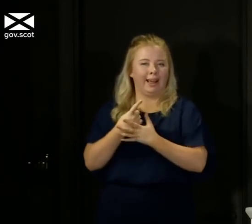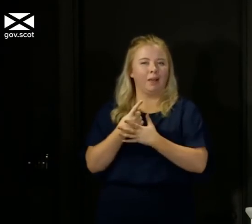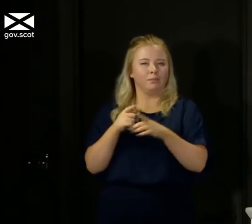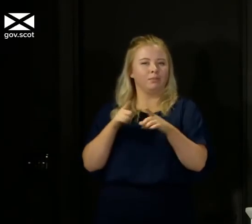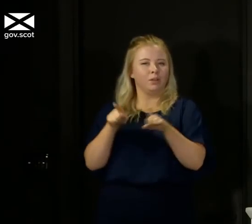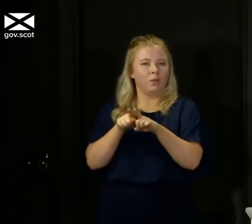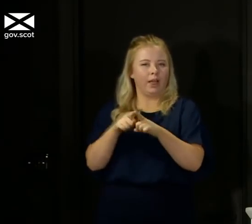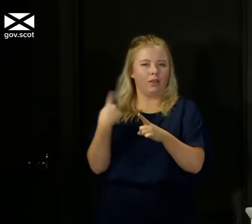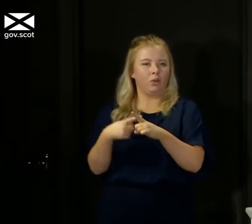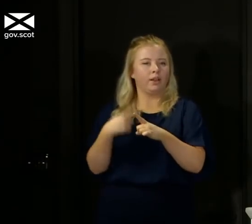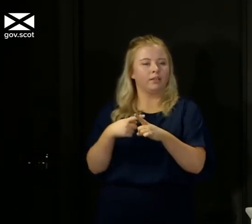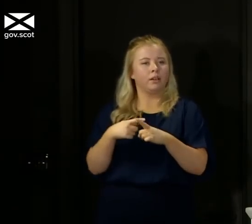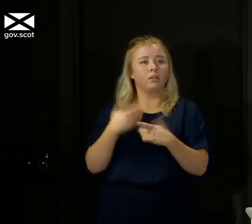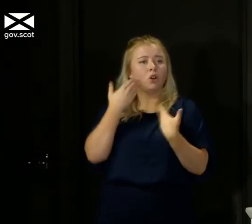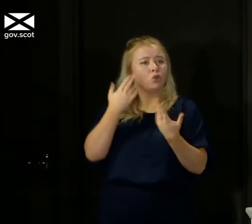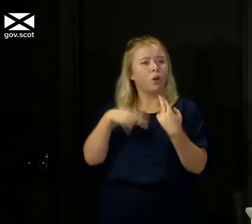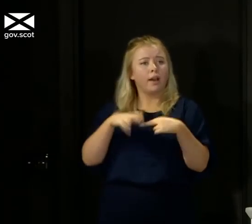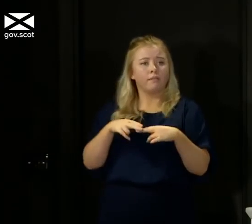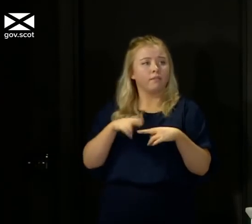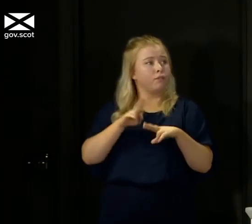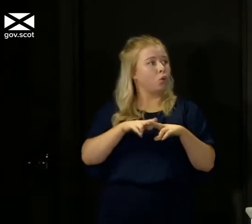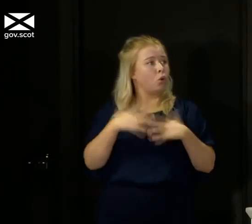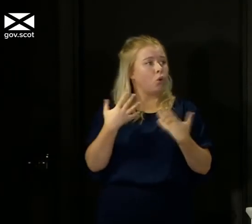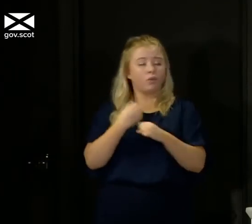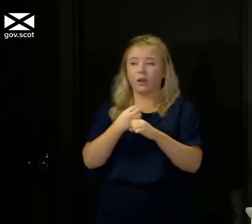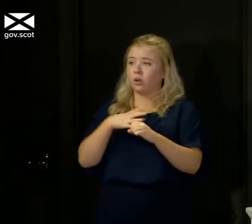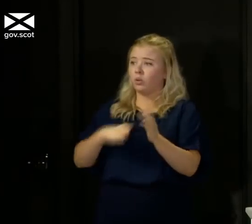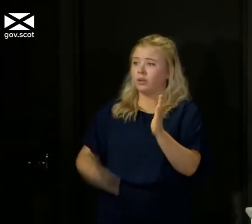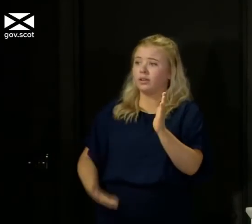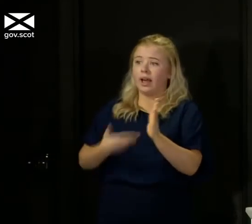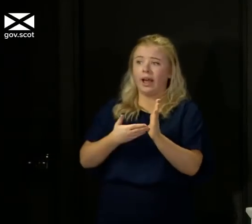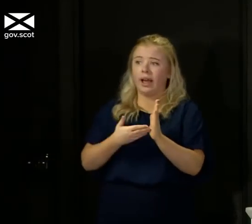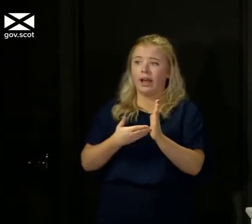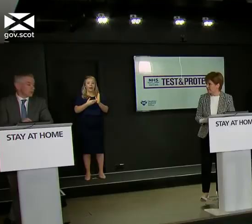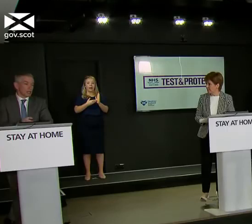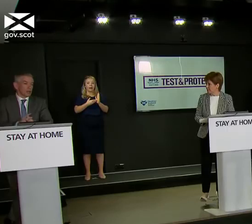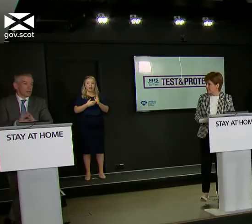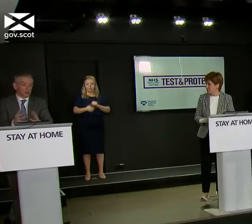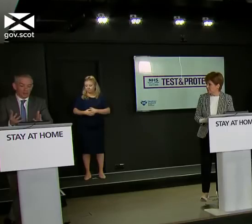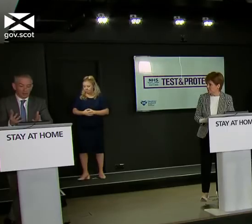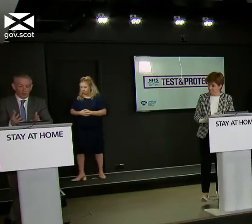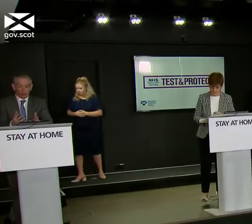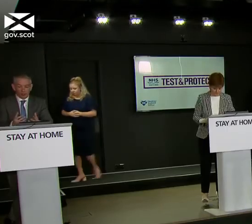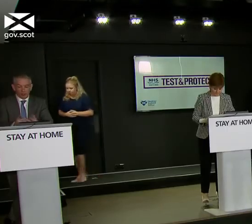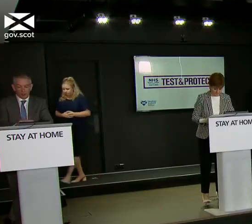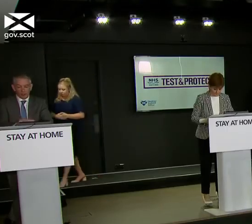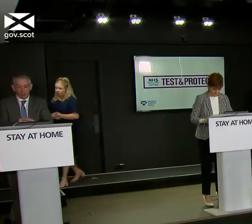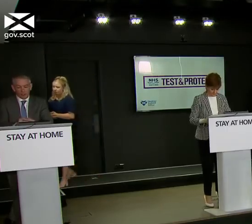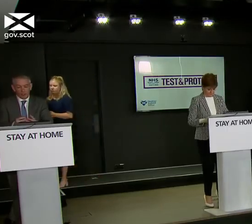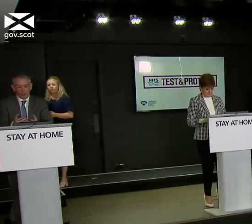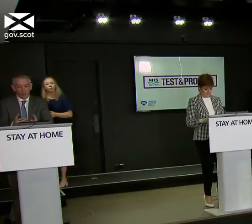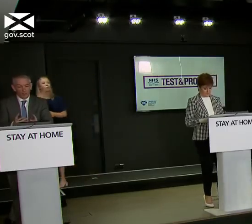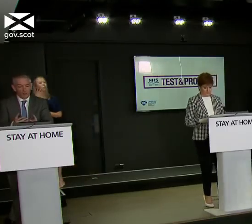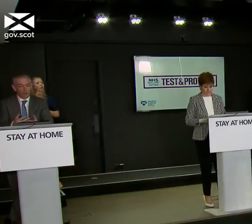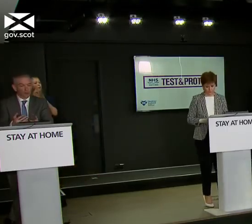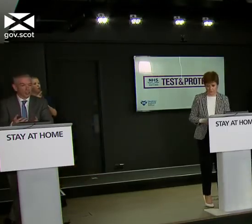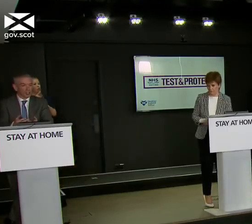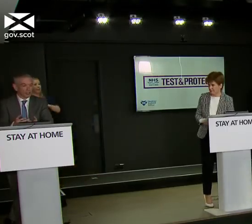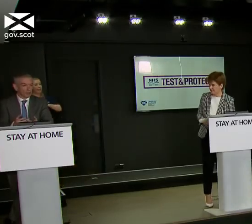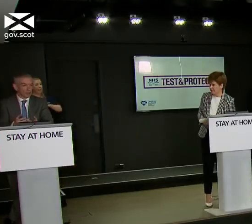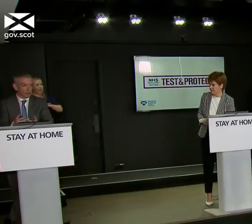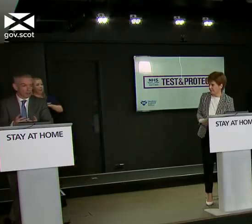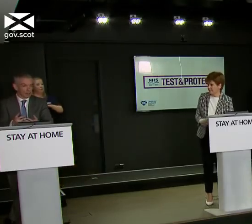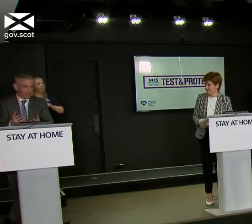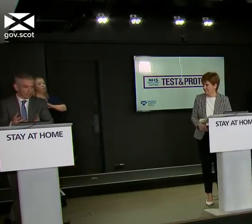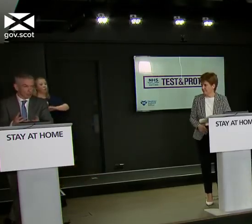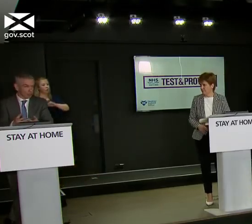as much as possible. I don't know whether Fiona or Gregor want to take that before I come back to the second part of your question. Yeah, look at the kind of turnaround times for